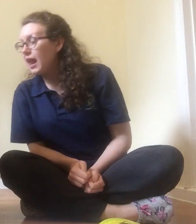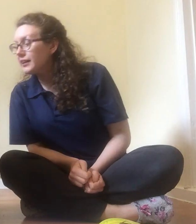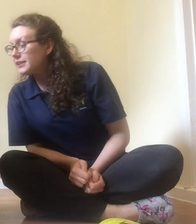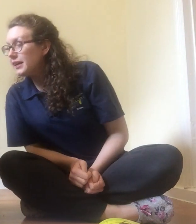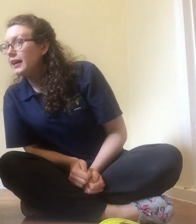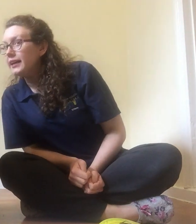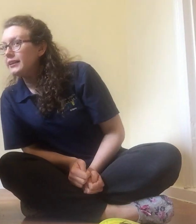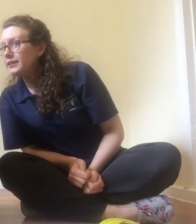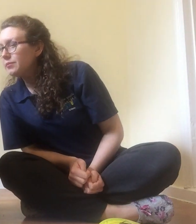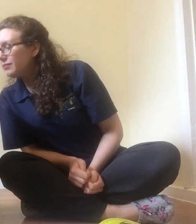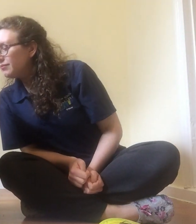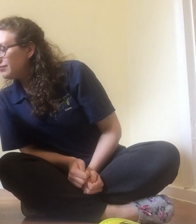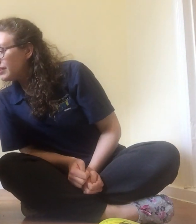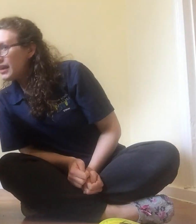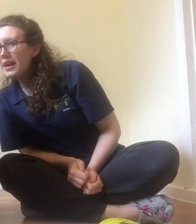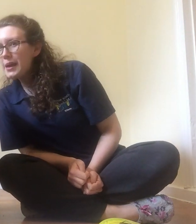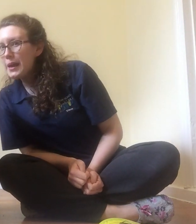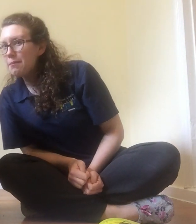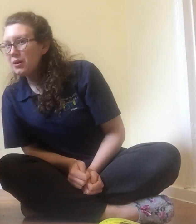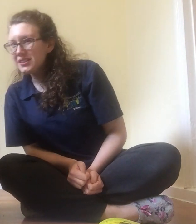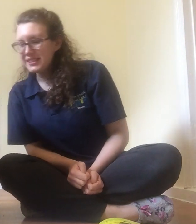likes to hide in boxes.